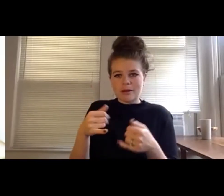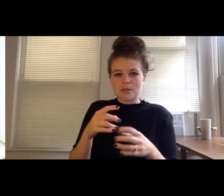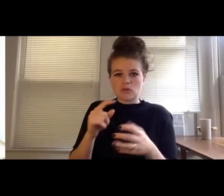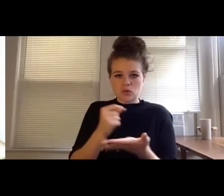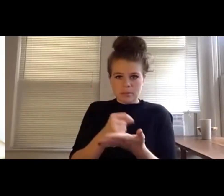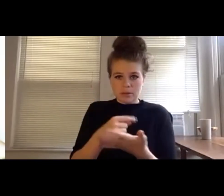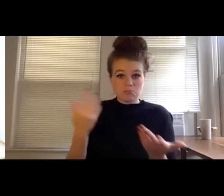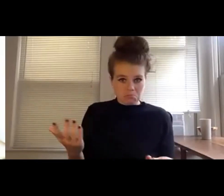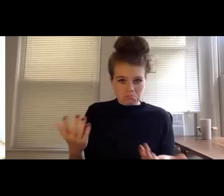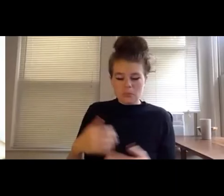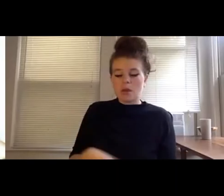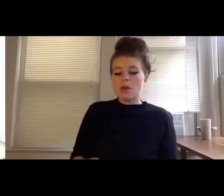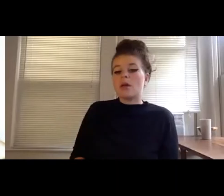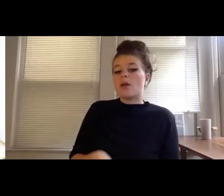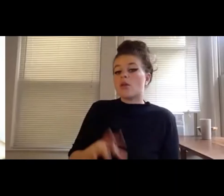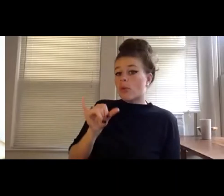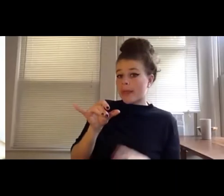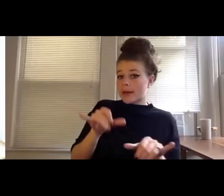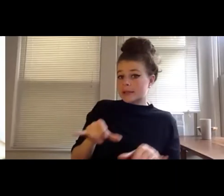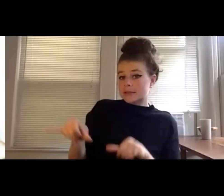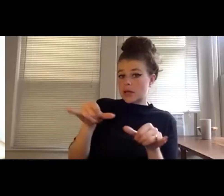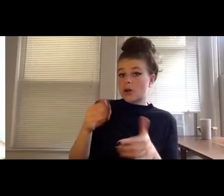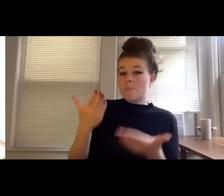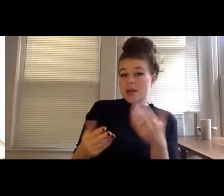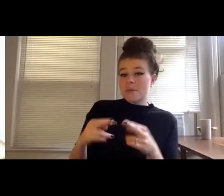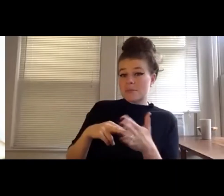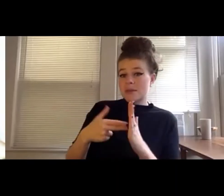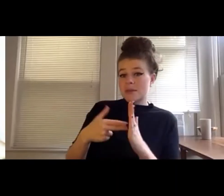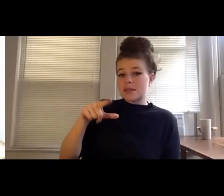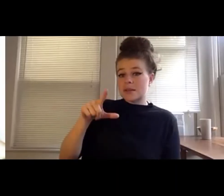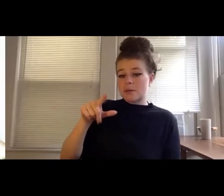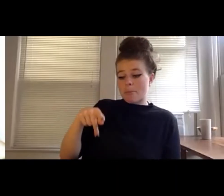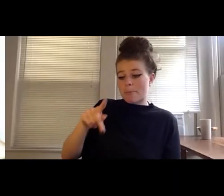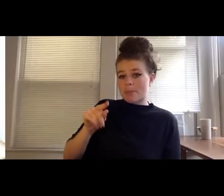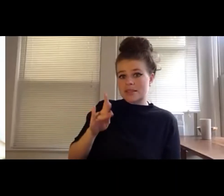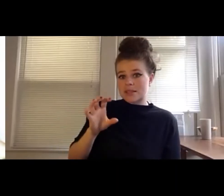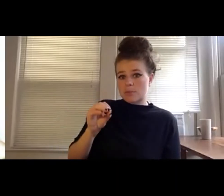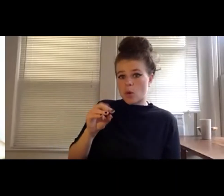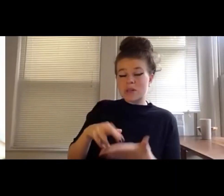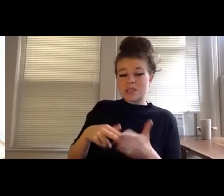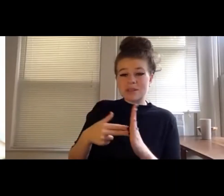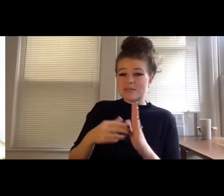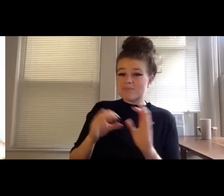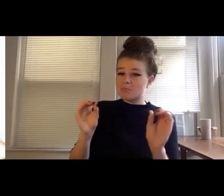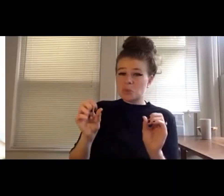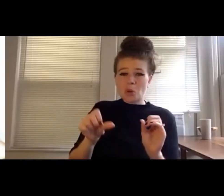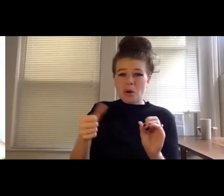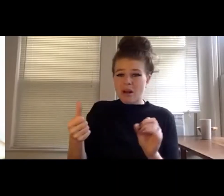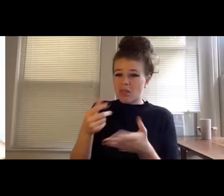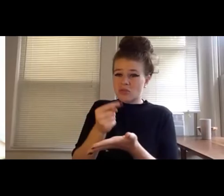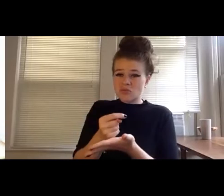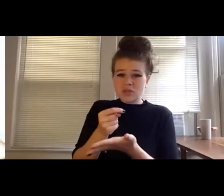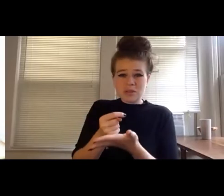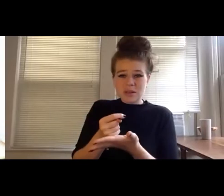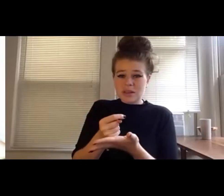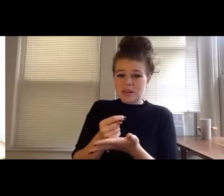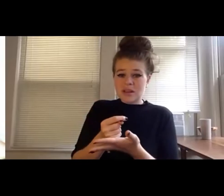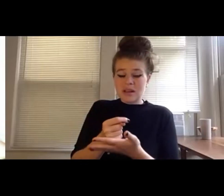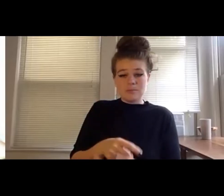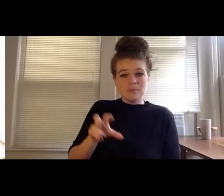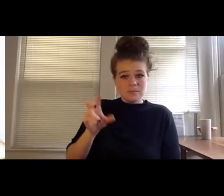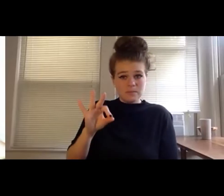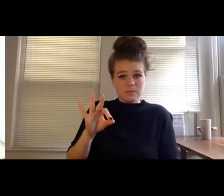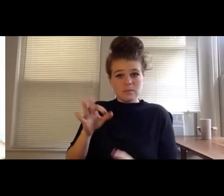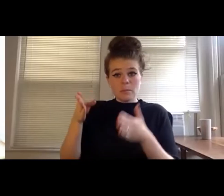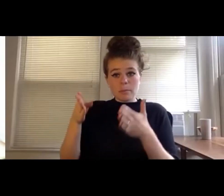of care arm may be placebo, which means that there's really no other treatment that even if the subject does